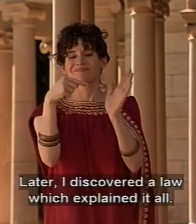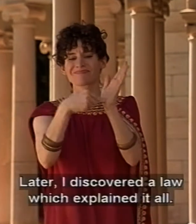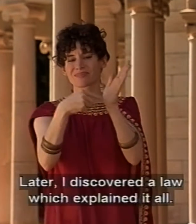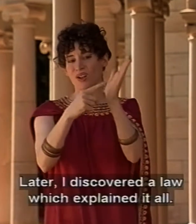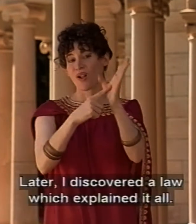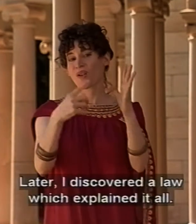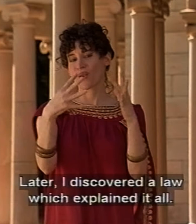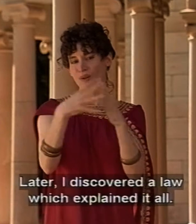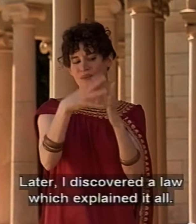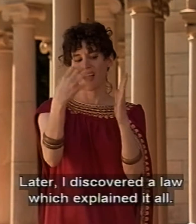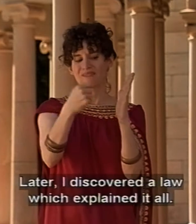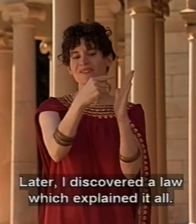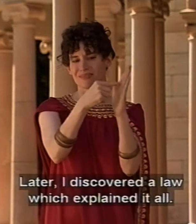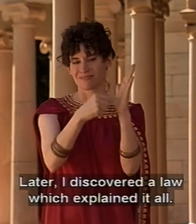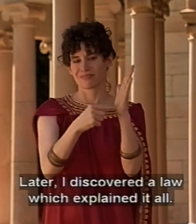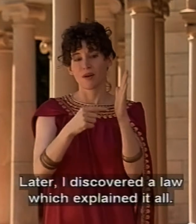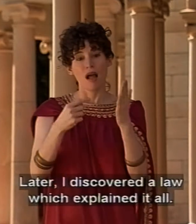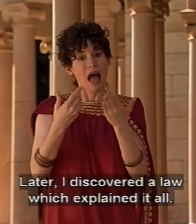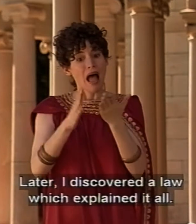Later, I discovered that there was a law which explained it all.